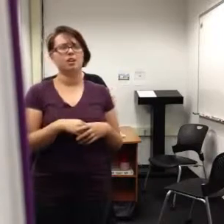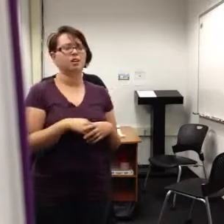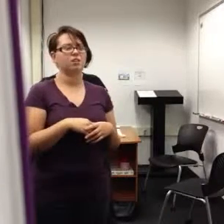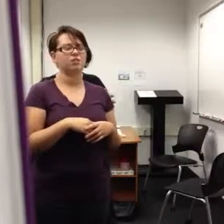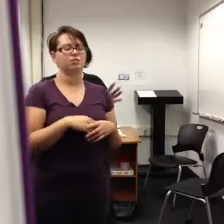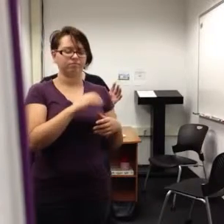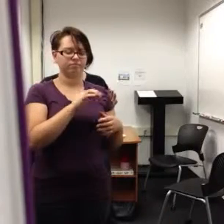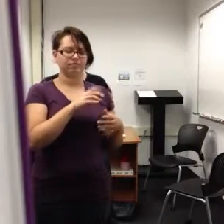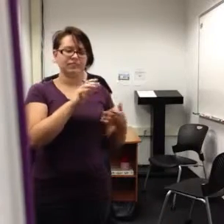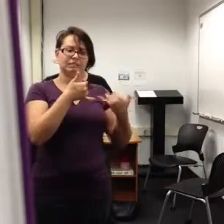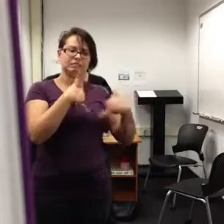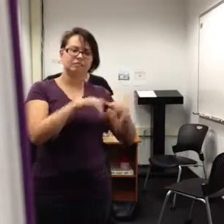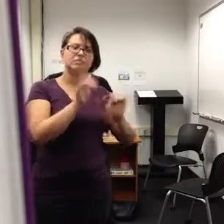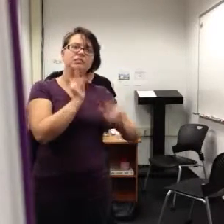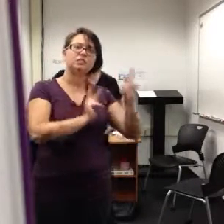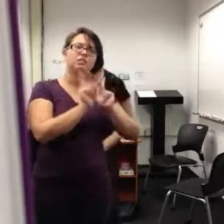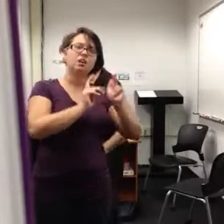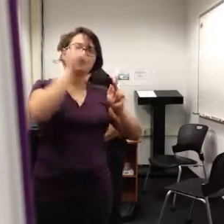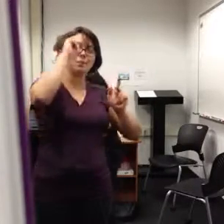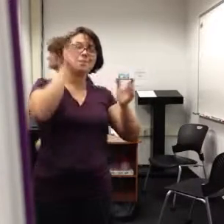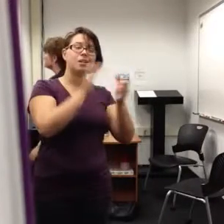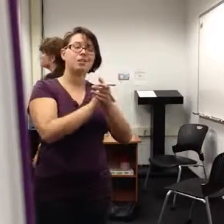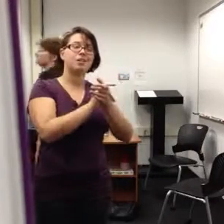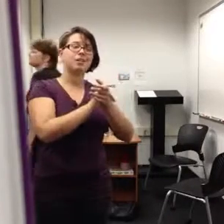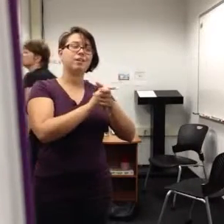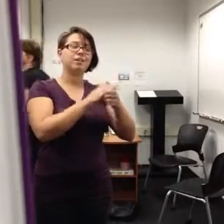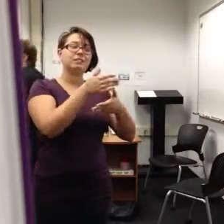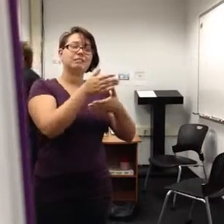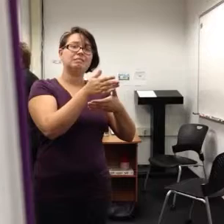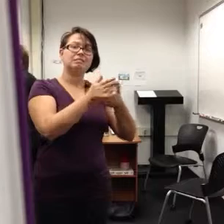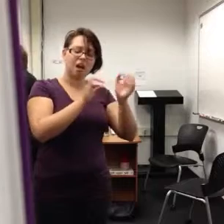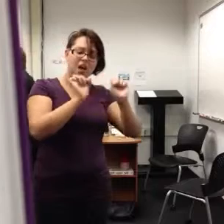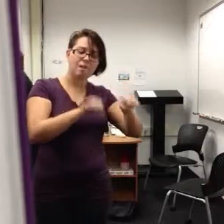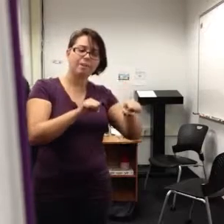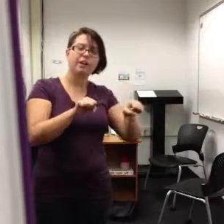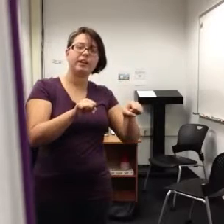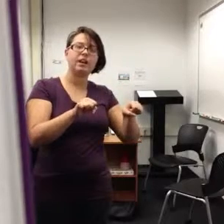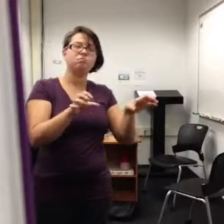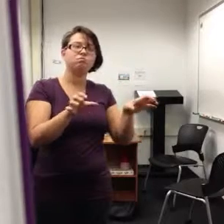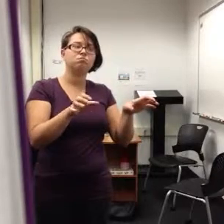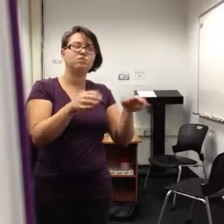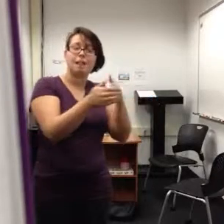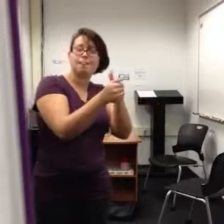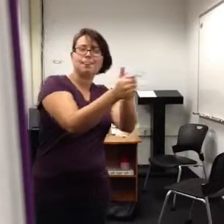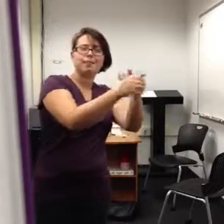there that say some are born to rule and many are born to follow? You say